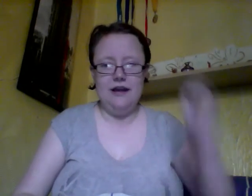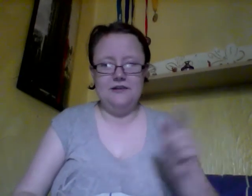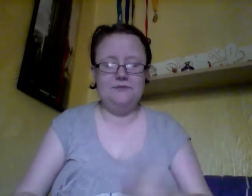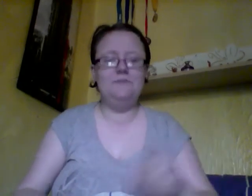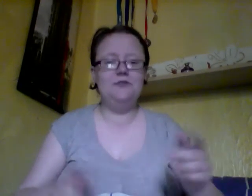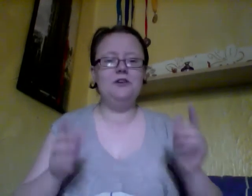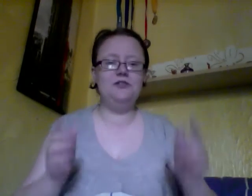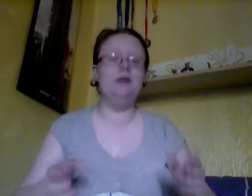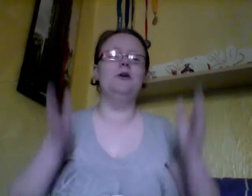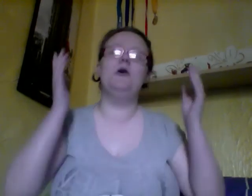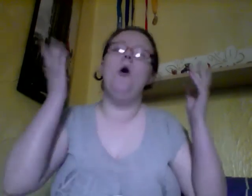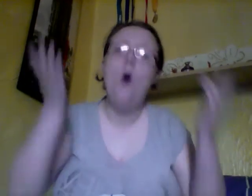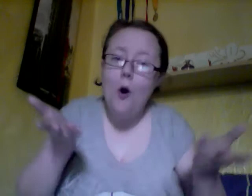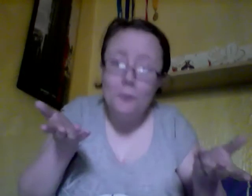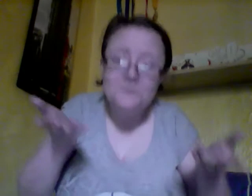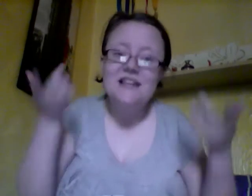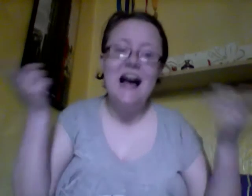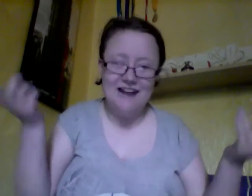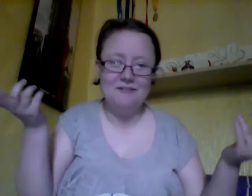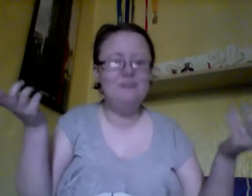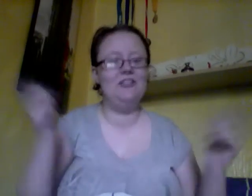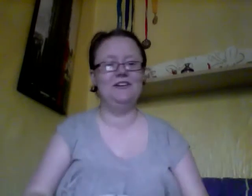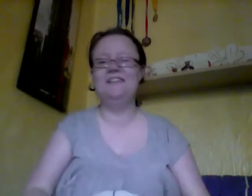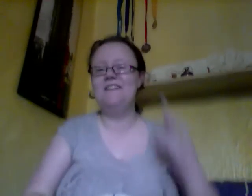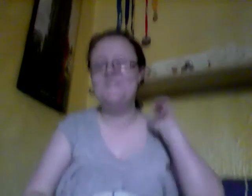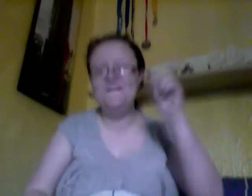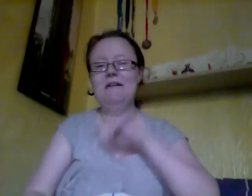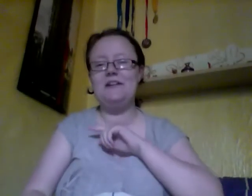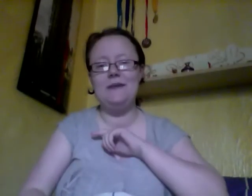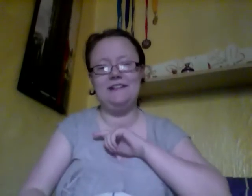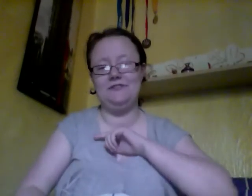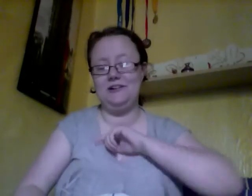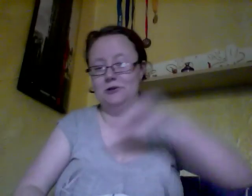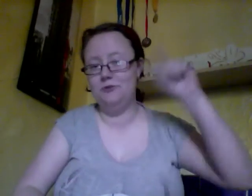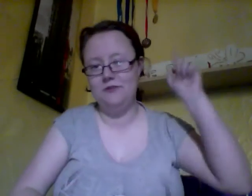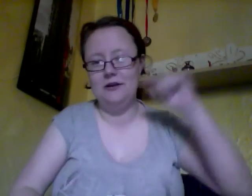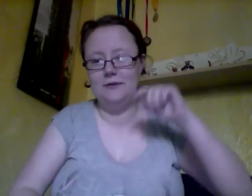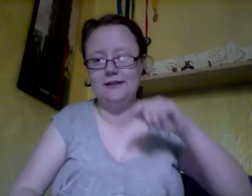H. Does Sherlock Holmes have a brother? Very creative then, Google, very creative.